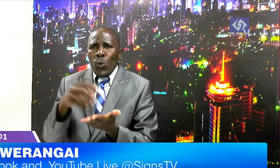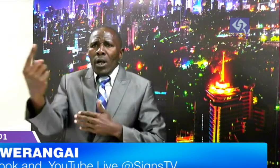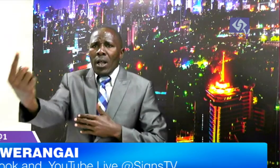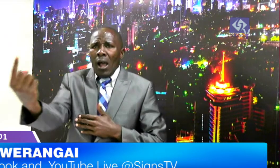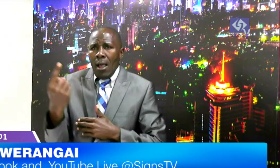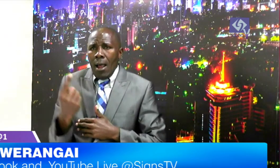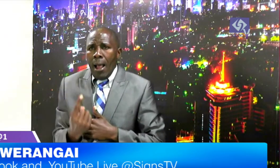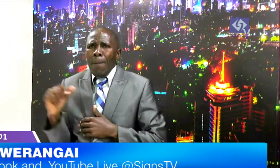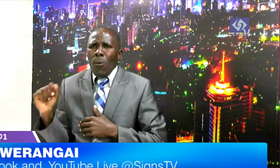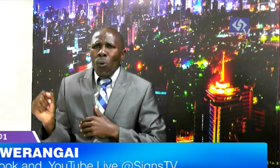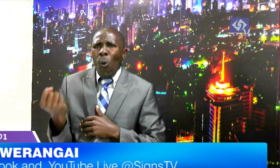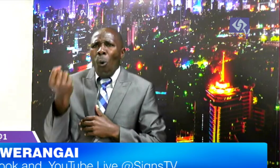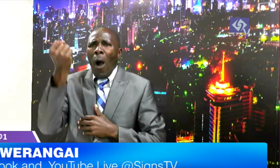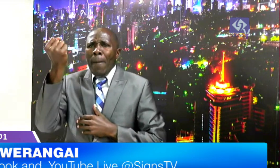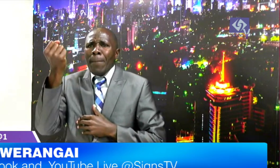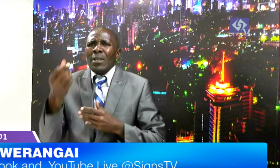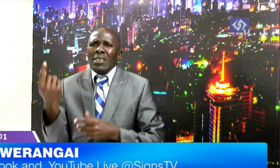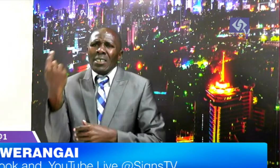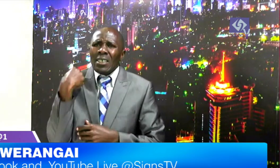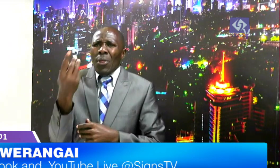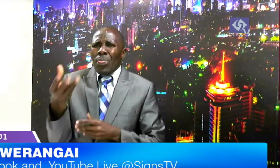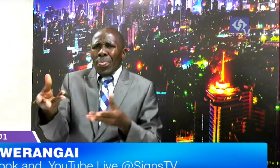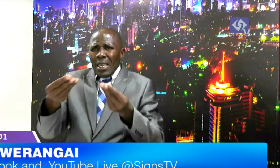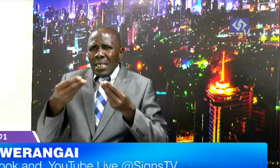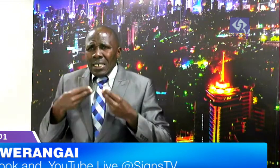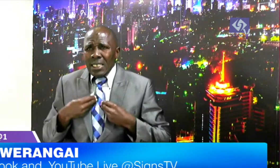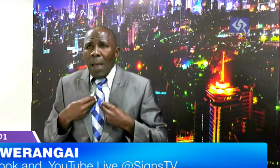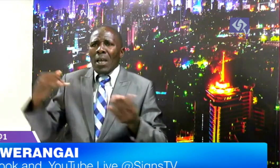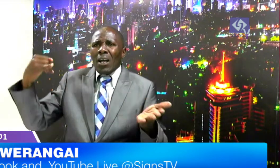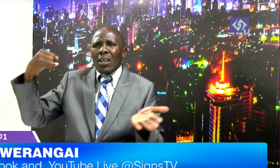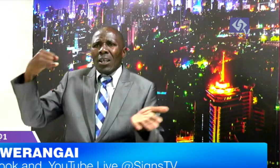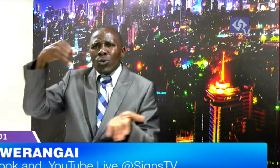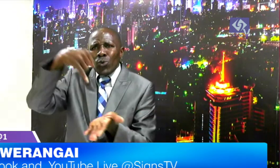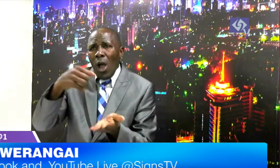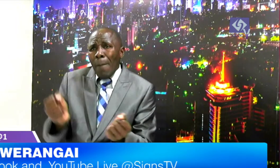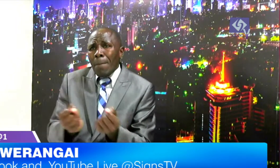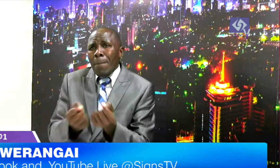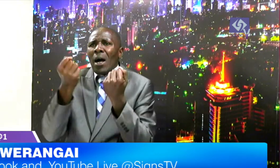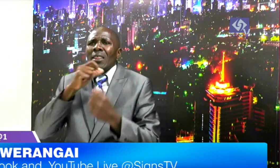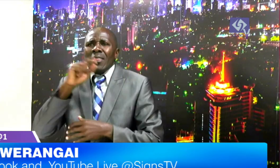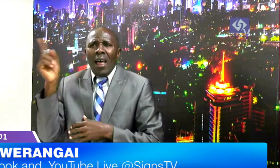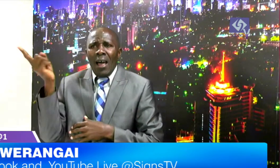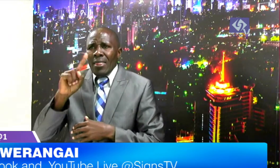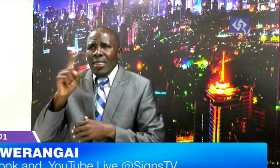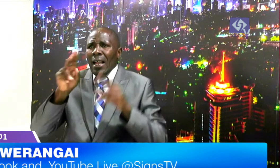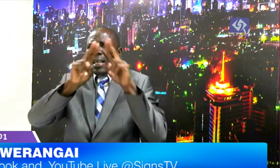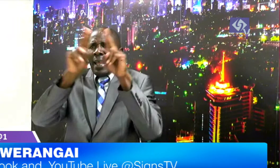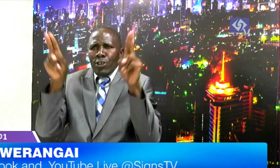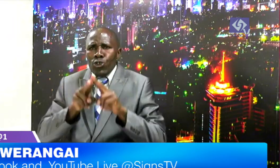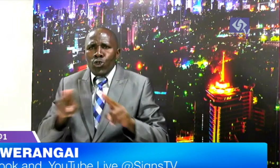emphasizing that citizens' support for the government warrants such treatment.